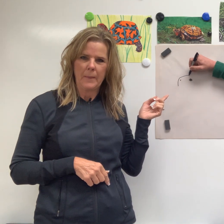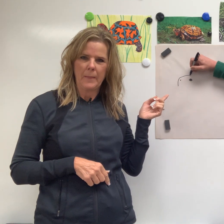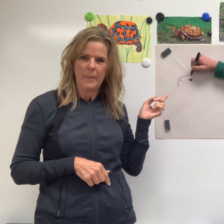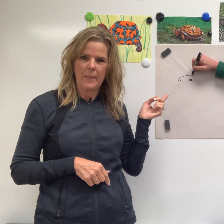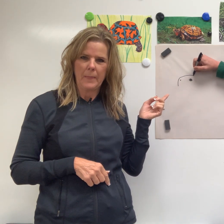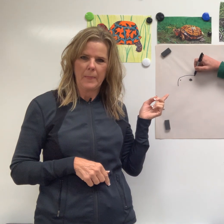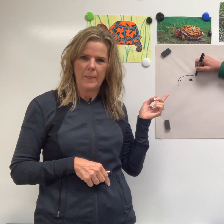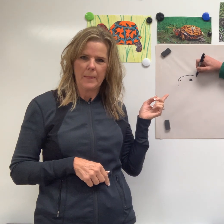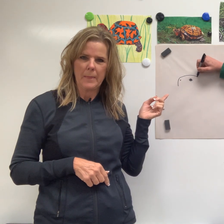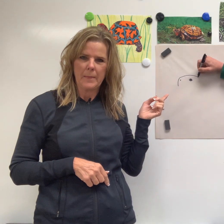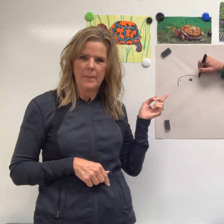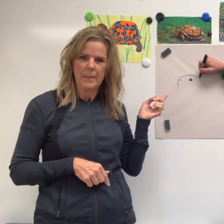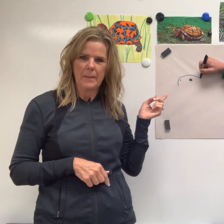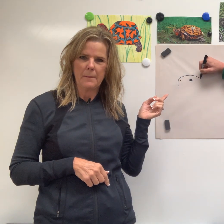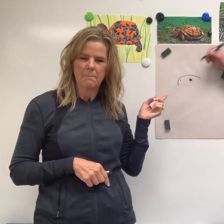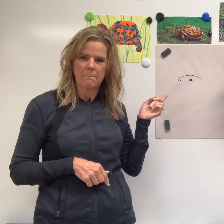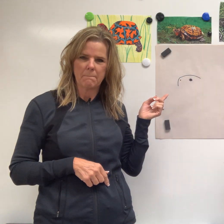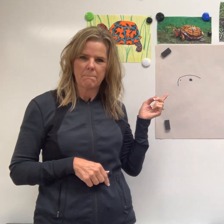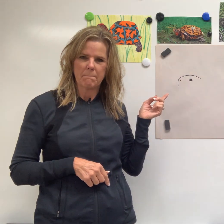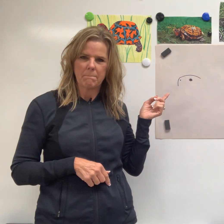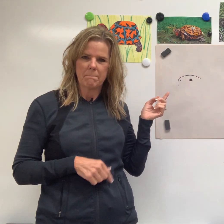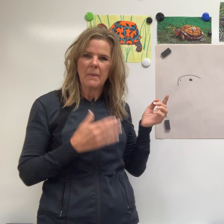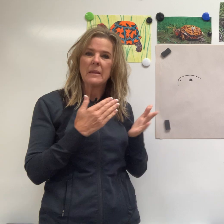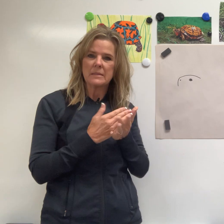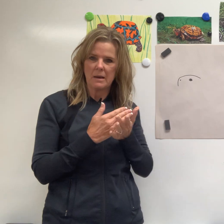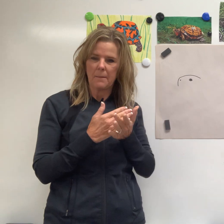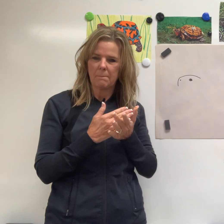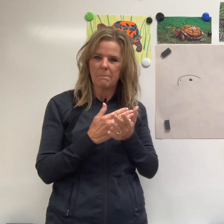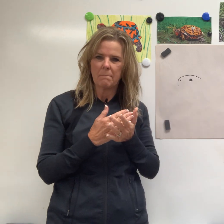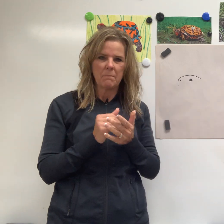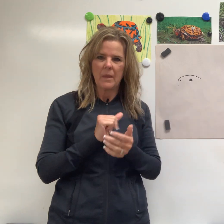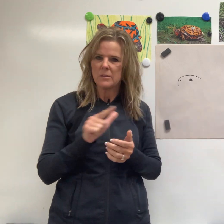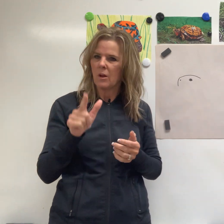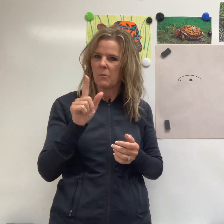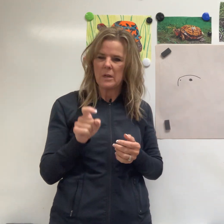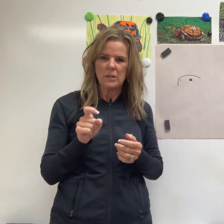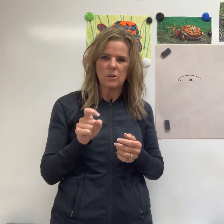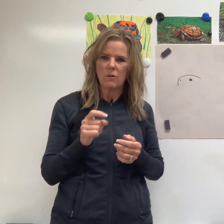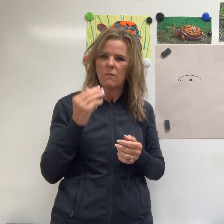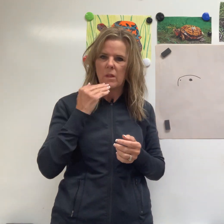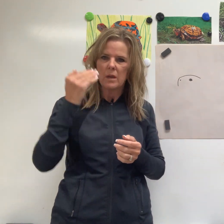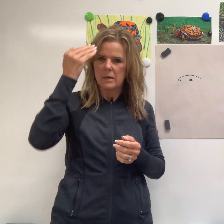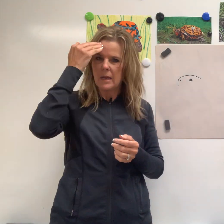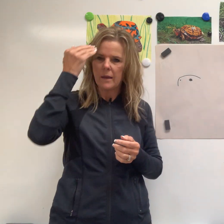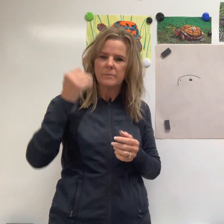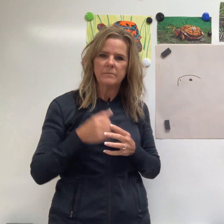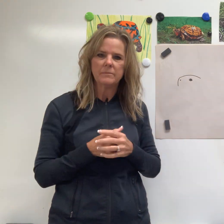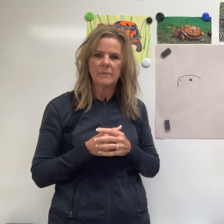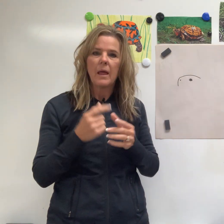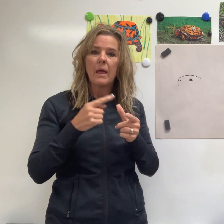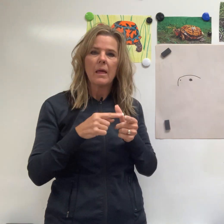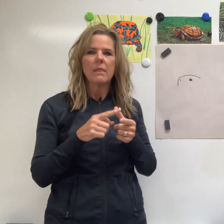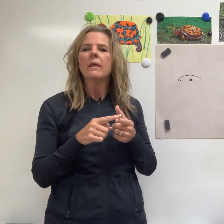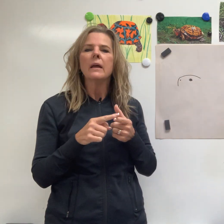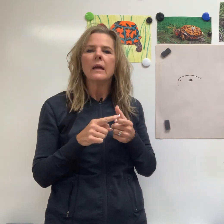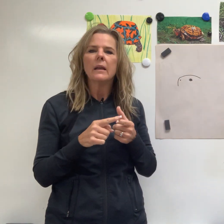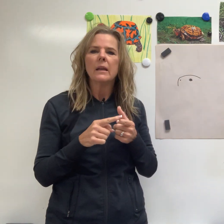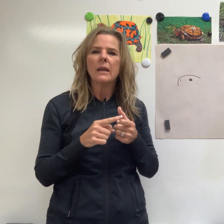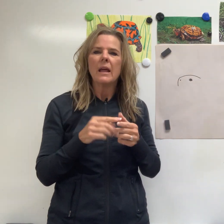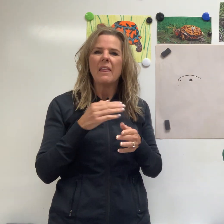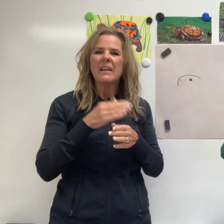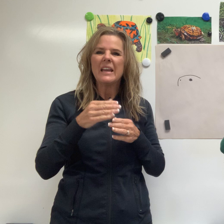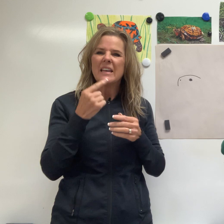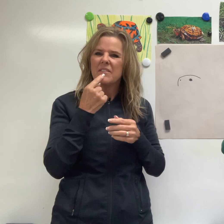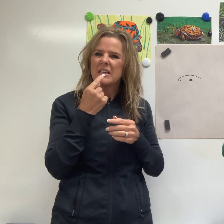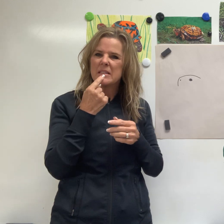it, barely curve it, barely curve it over his eye and stop. That's all we need to do for the top of his head. Then the end of his